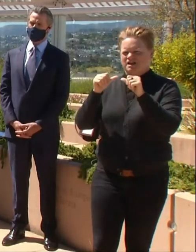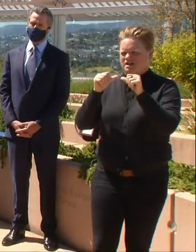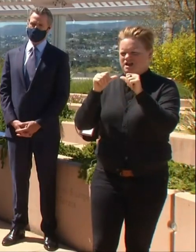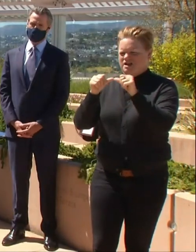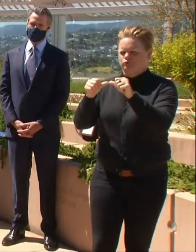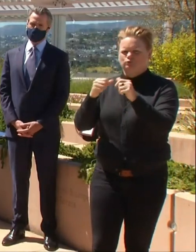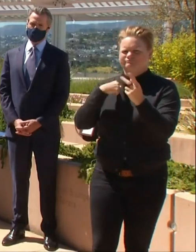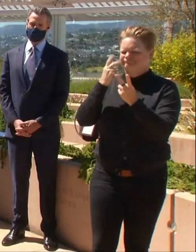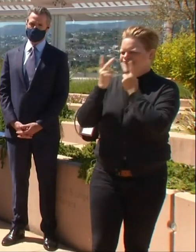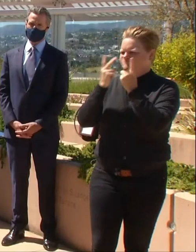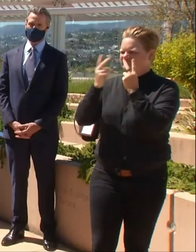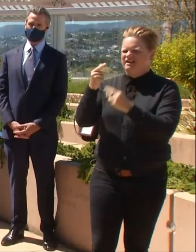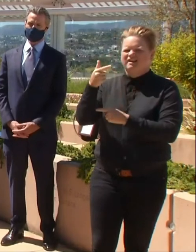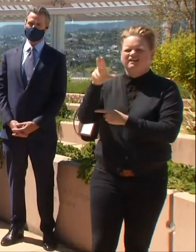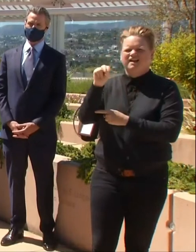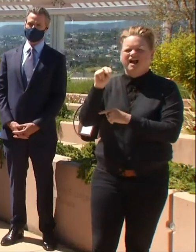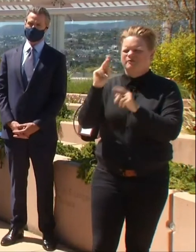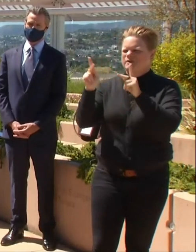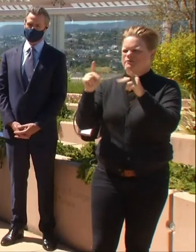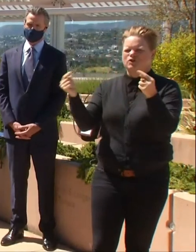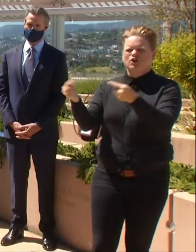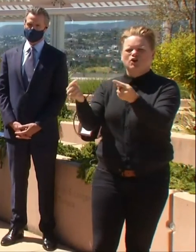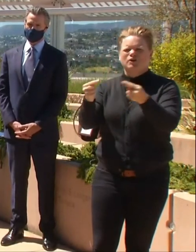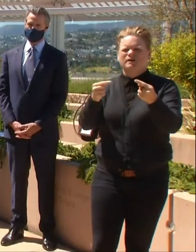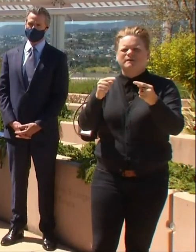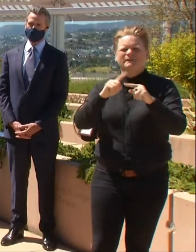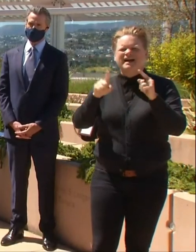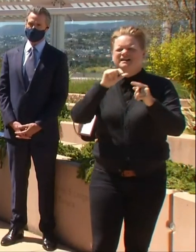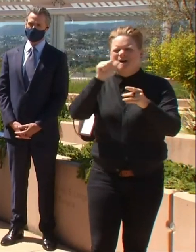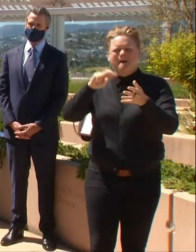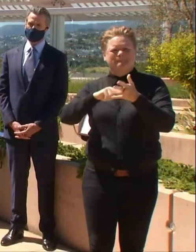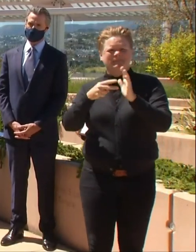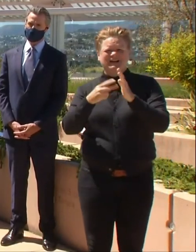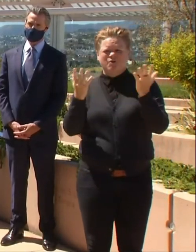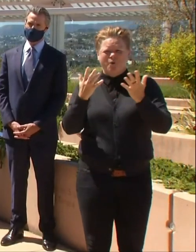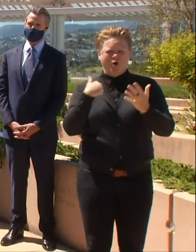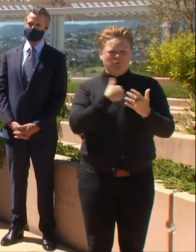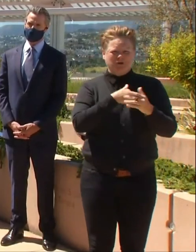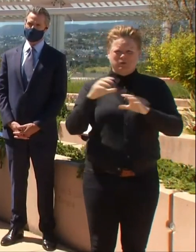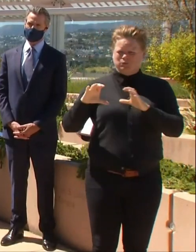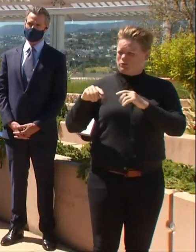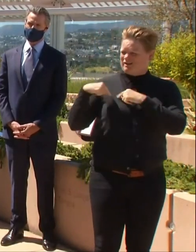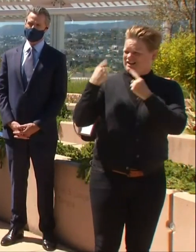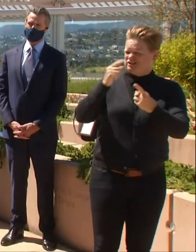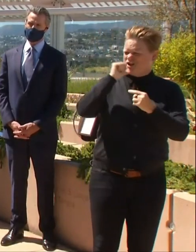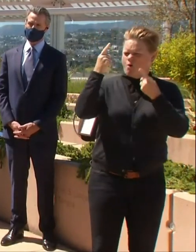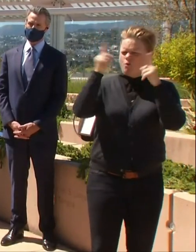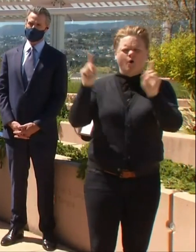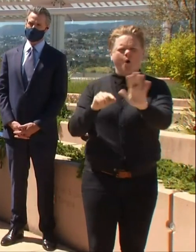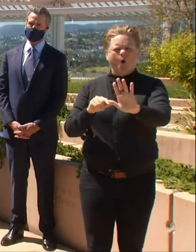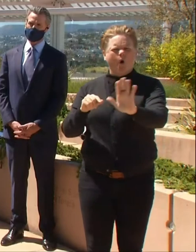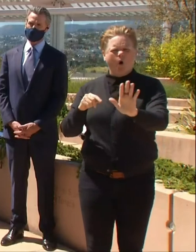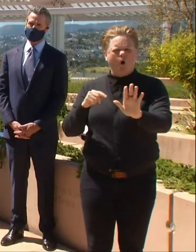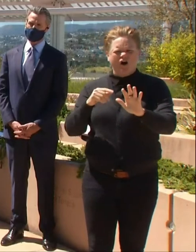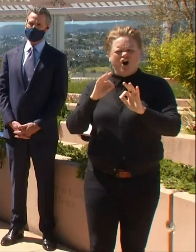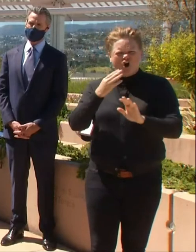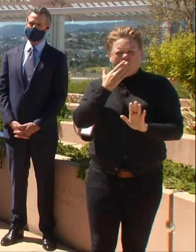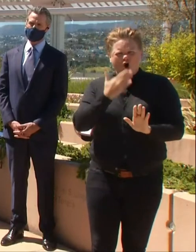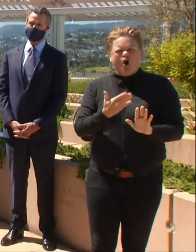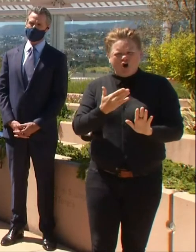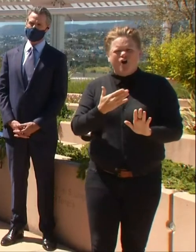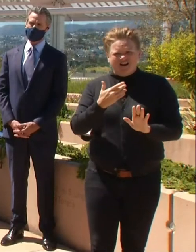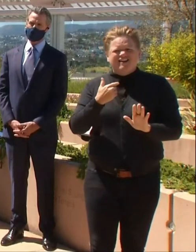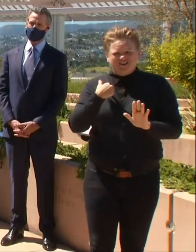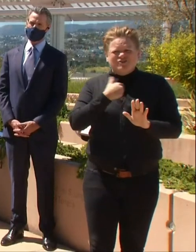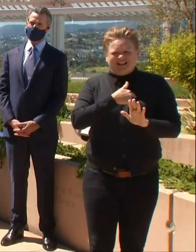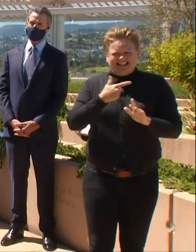mean that what we have done, what we are doing, what we continue to do is not working, and that it's not good. It is. It's great. It's nation leading.